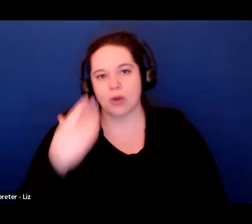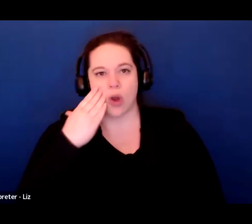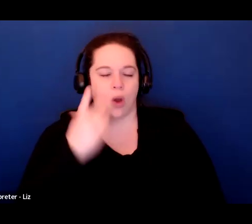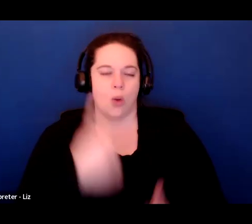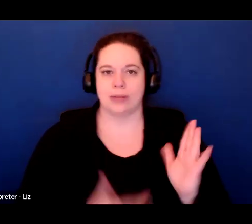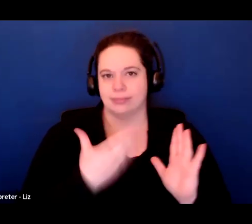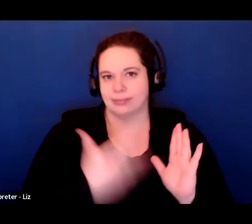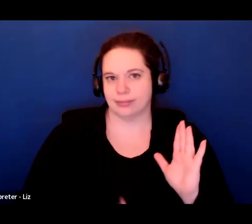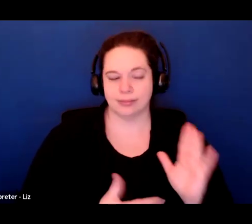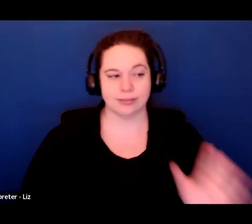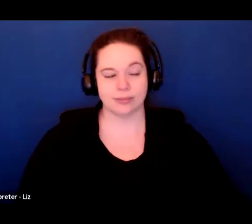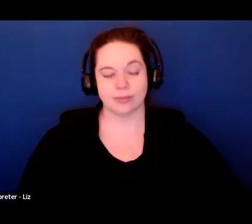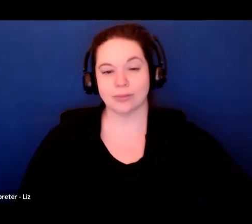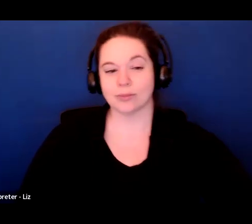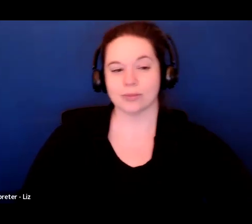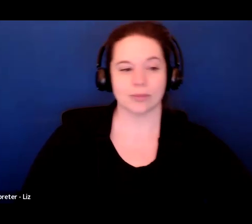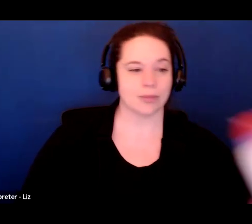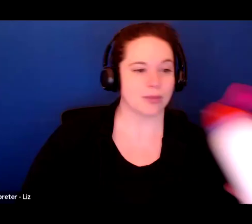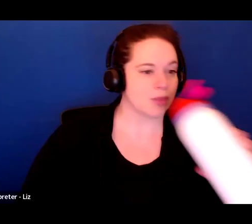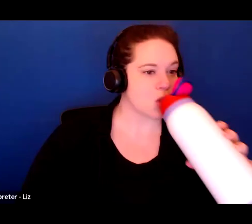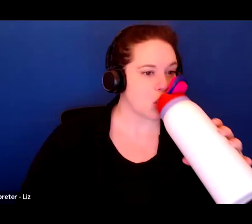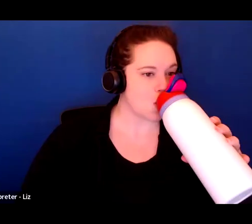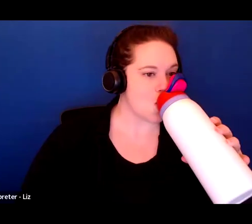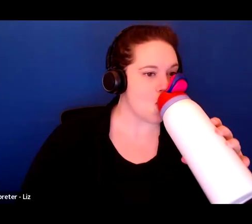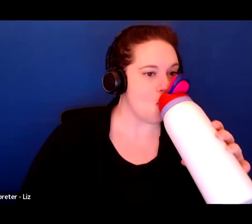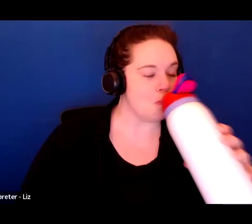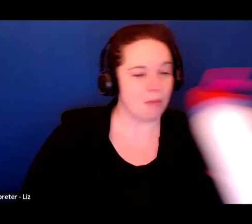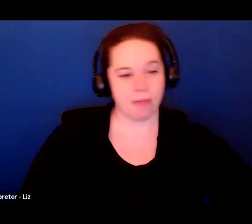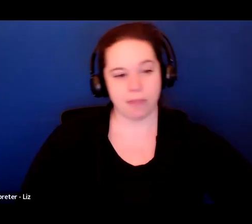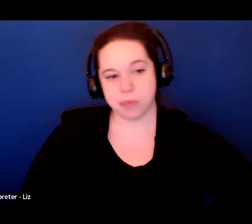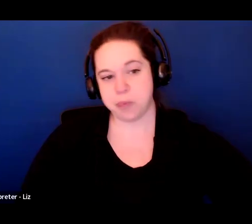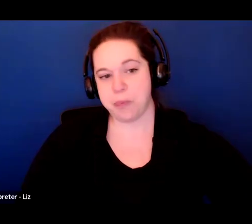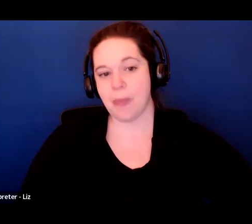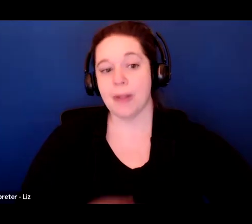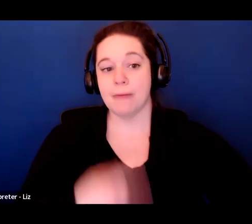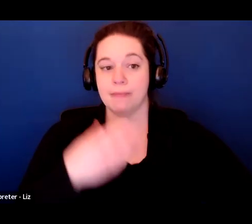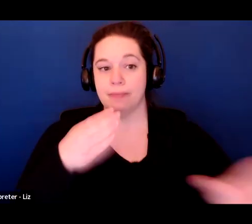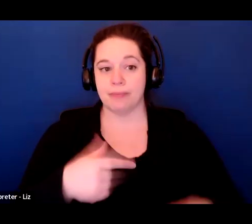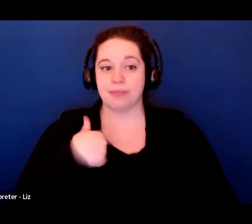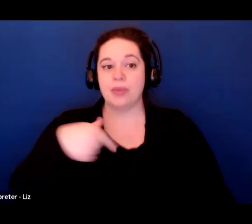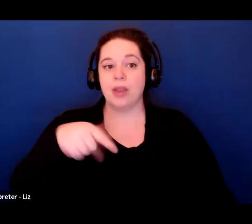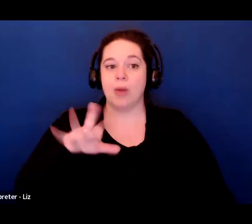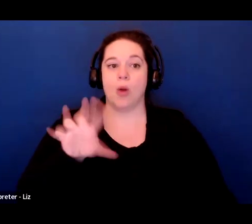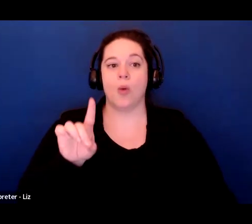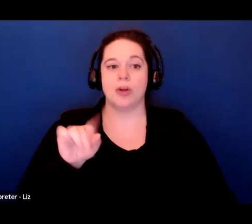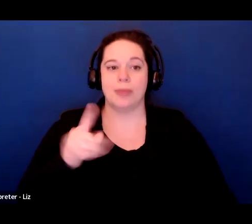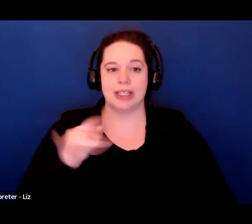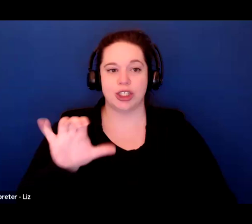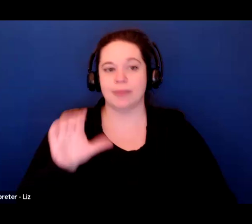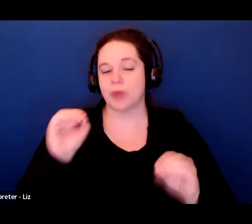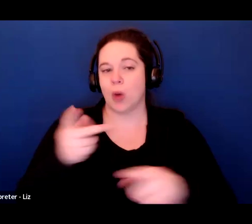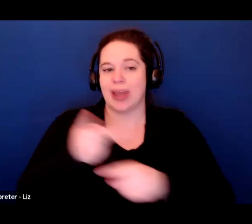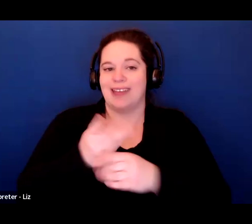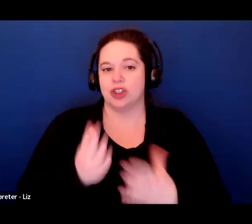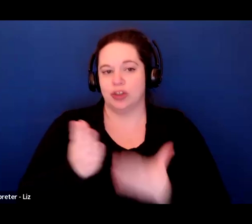is. So here's somebody who they're quadriplegic with no caregiver service. They have